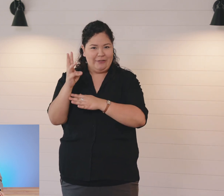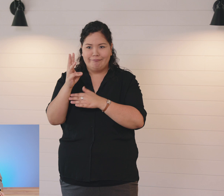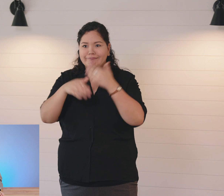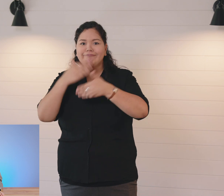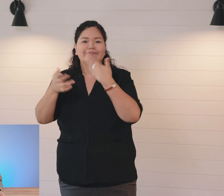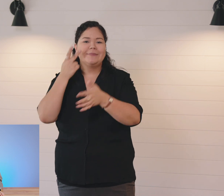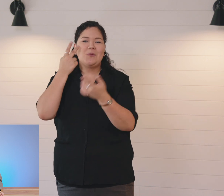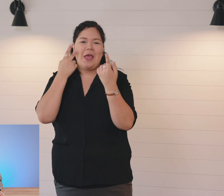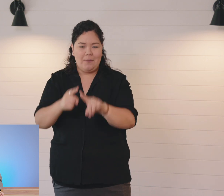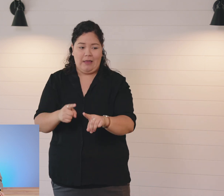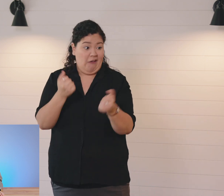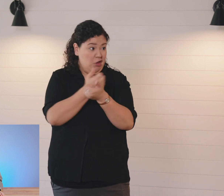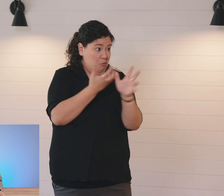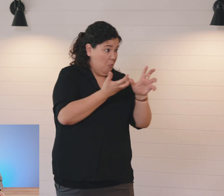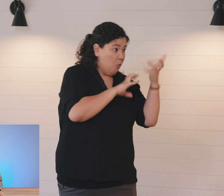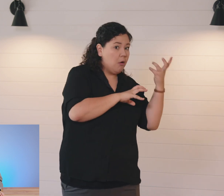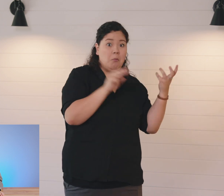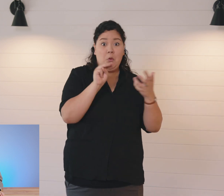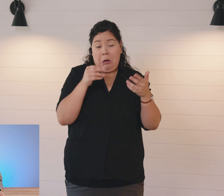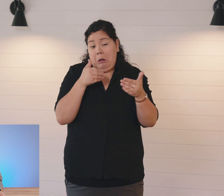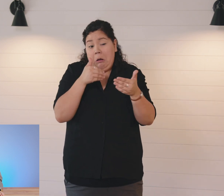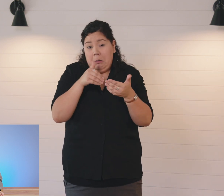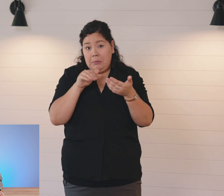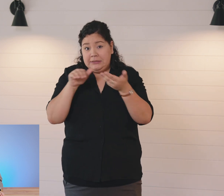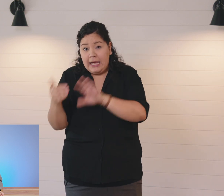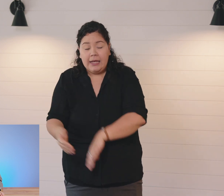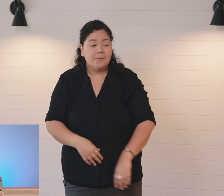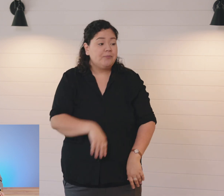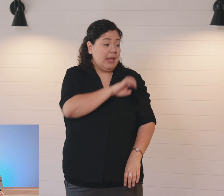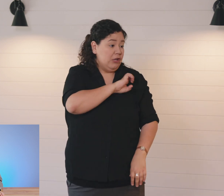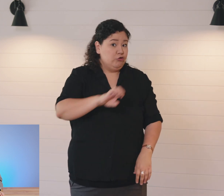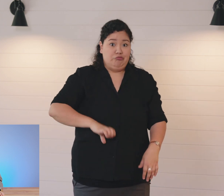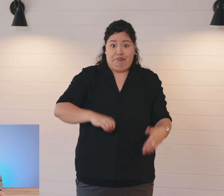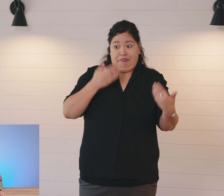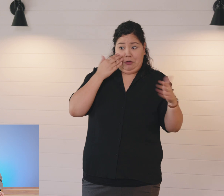wrong. Mordecai is on the verge of death. Esther doesn't know if her request